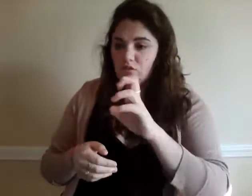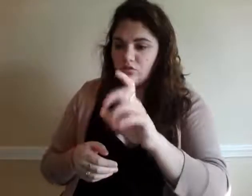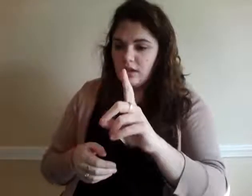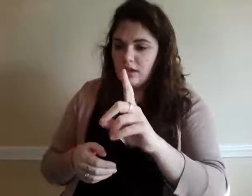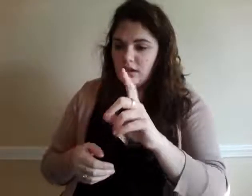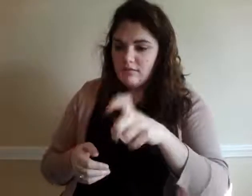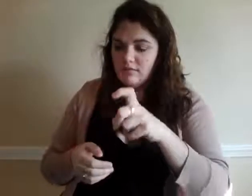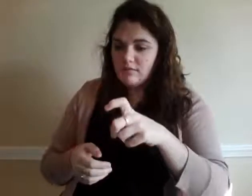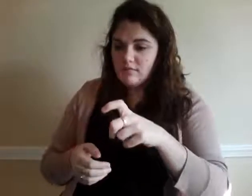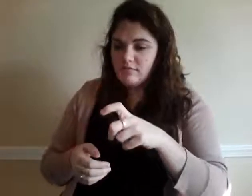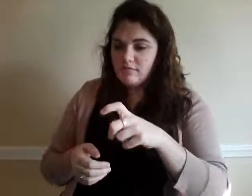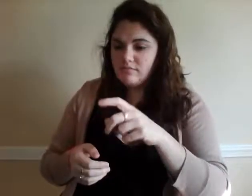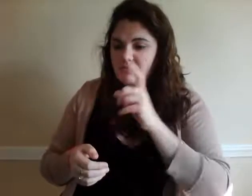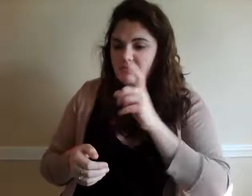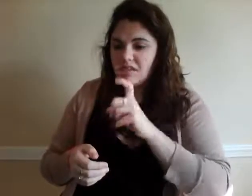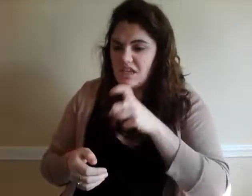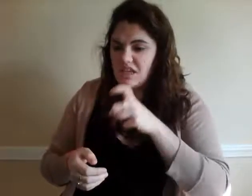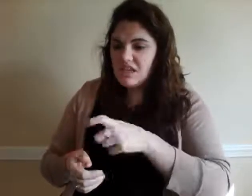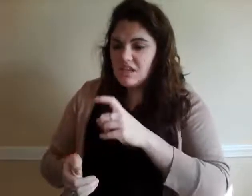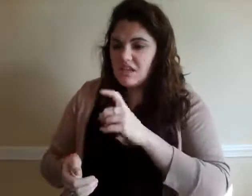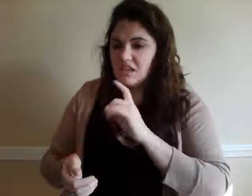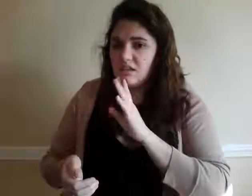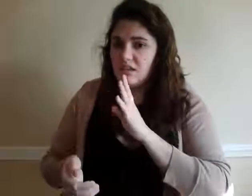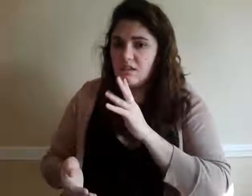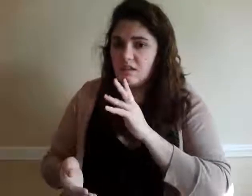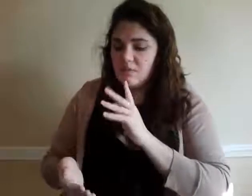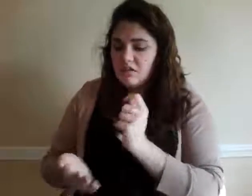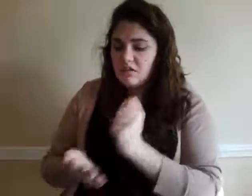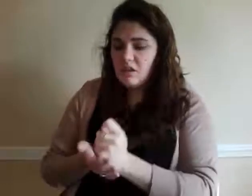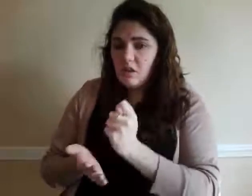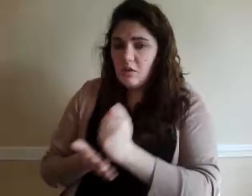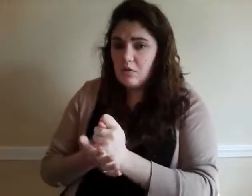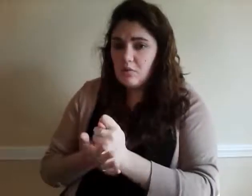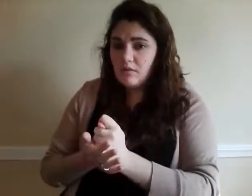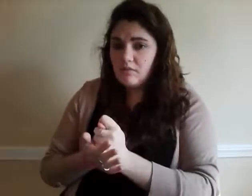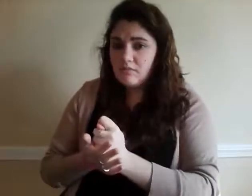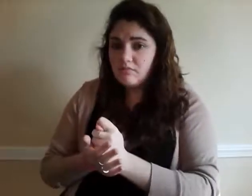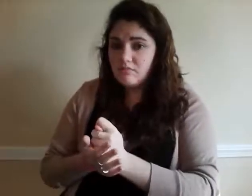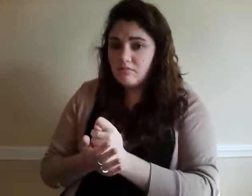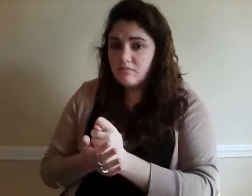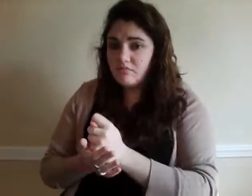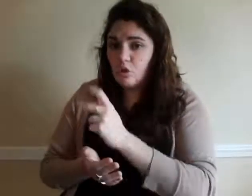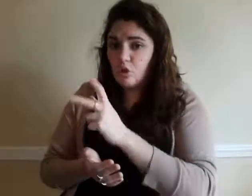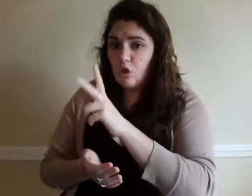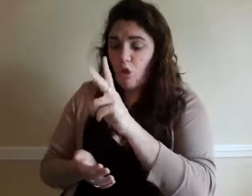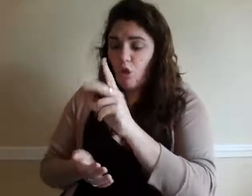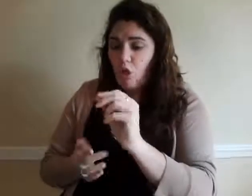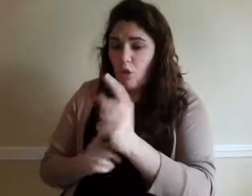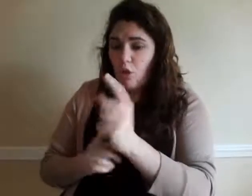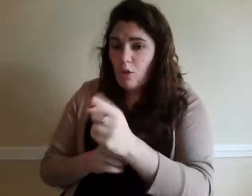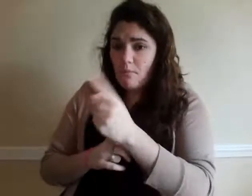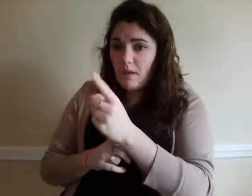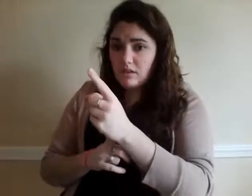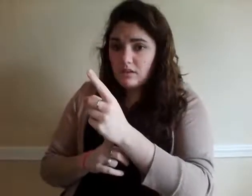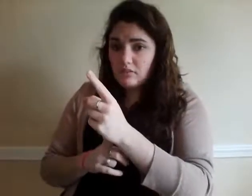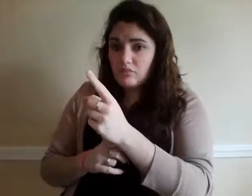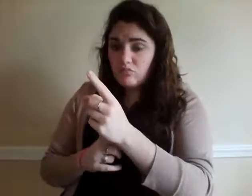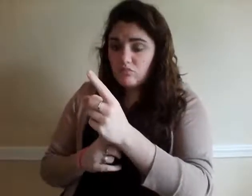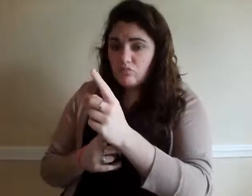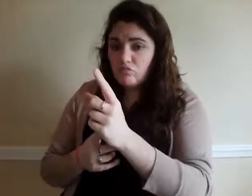speech therapy 3 times a week, at a minimum 3 to 5 times a week for 30-minute sessions. And they really feel that that's